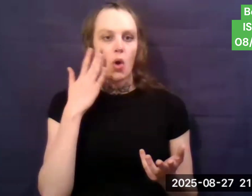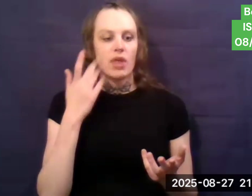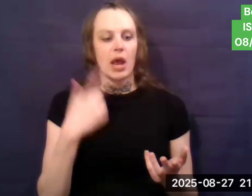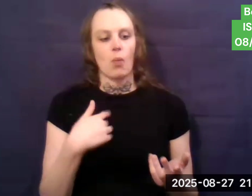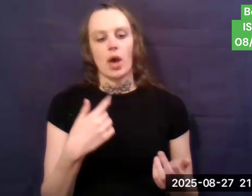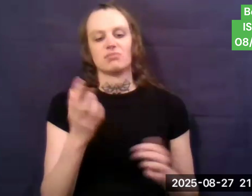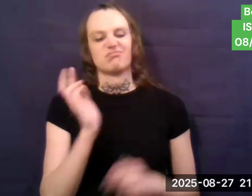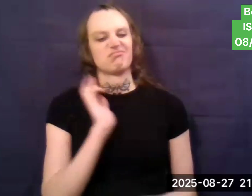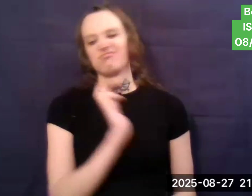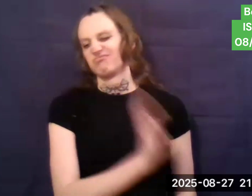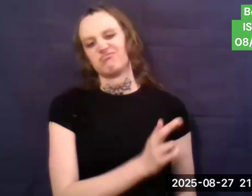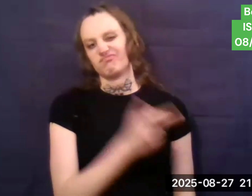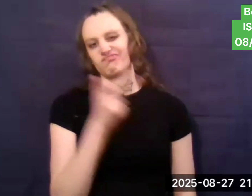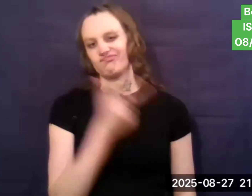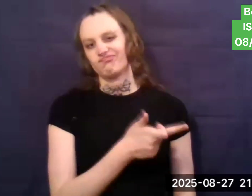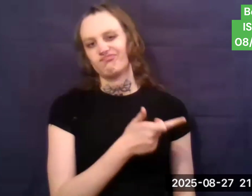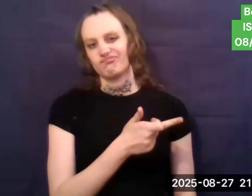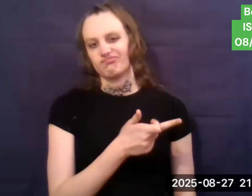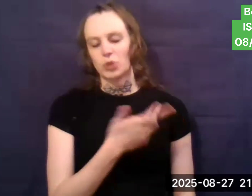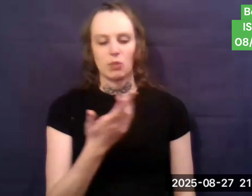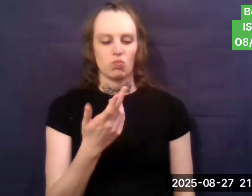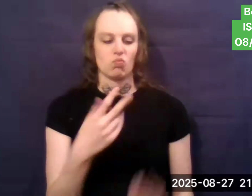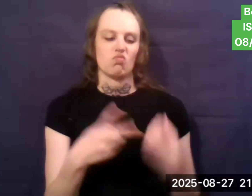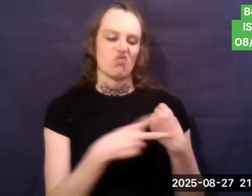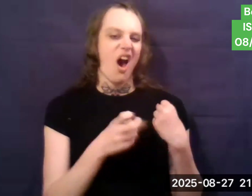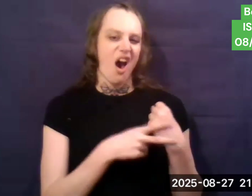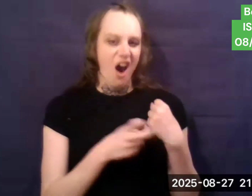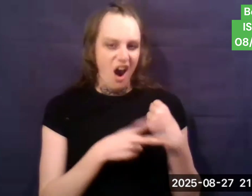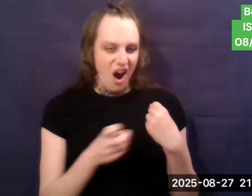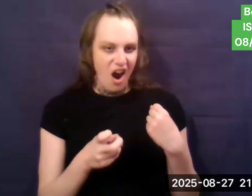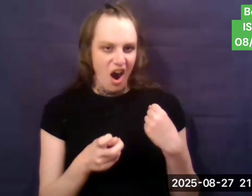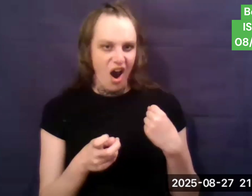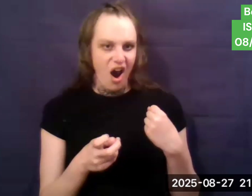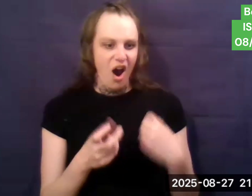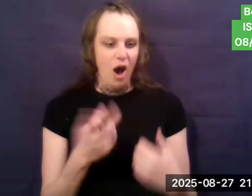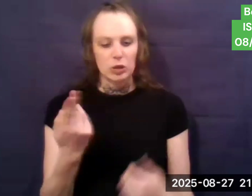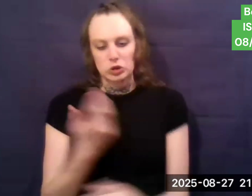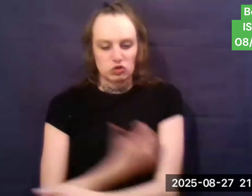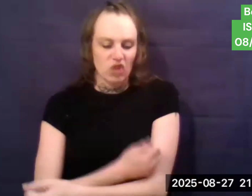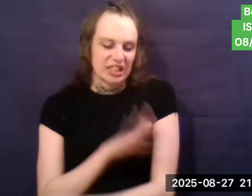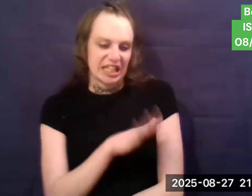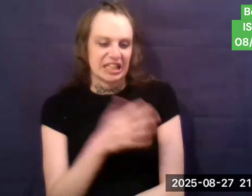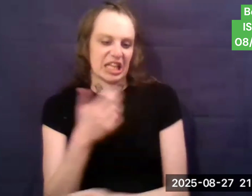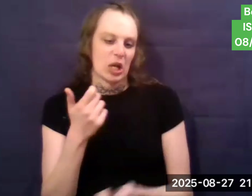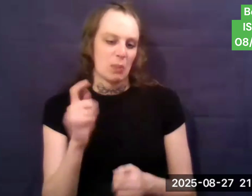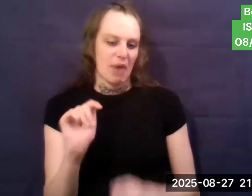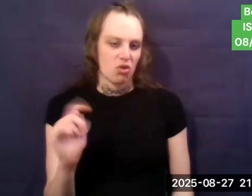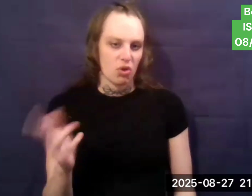I'm probably going to rob them. I'm probably going to, like, you know, do drugs in their bathroom or whatever have you.